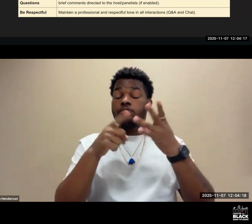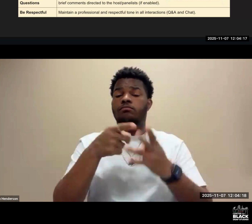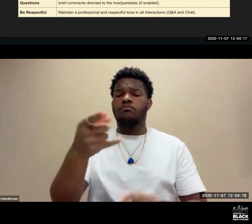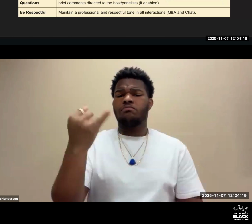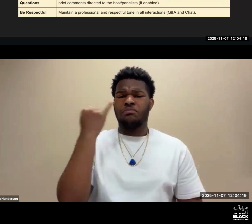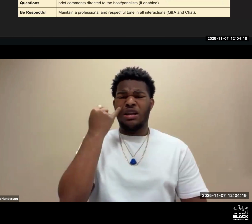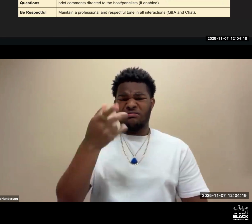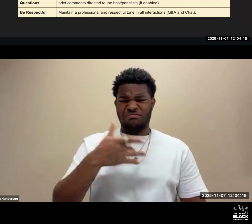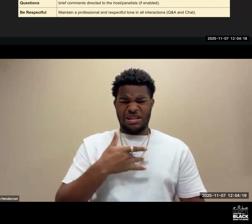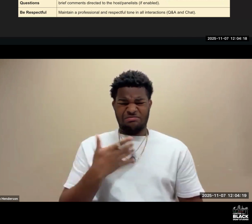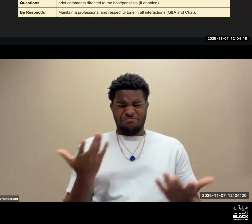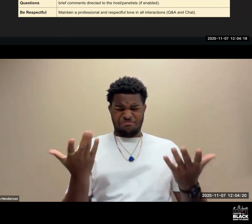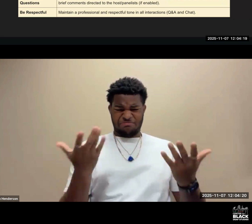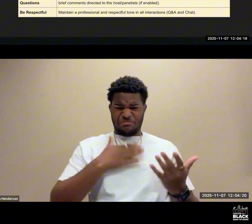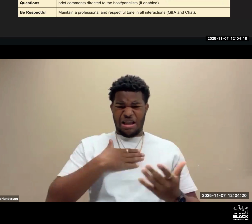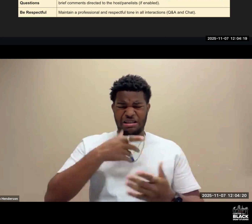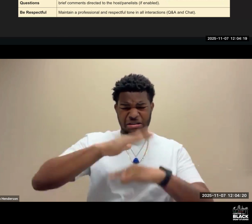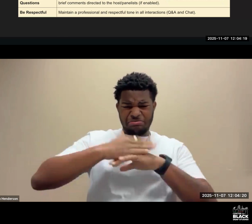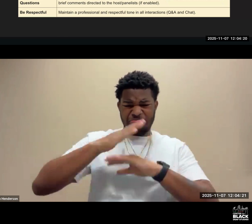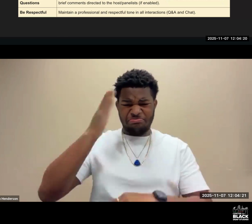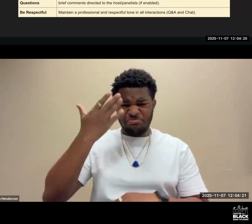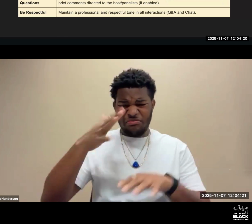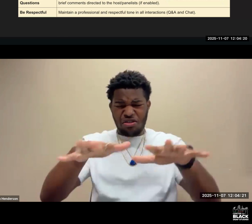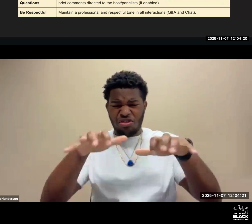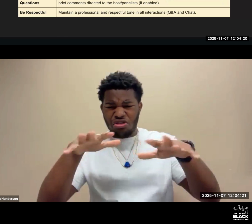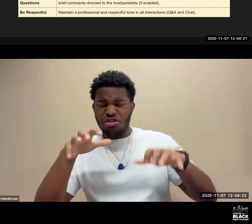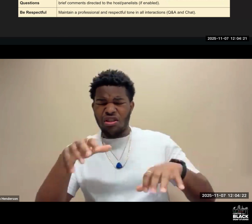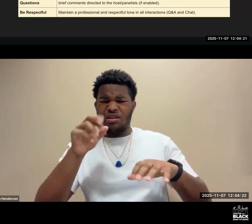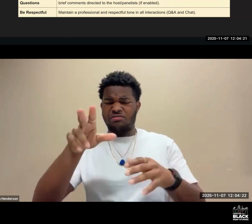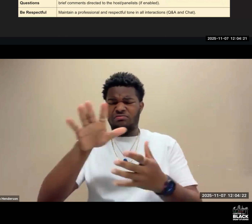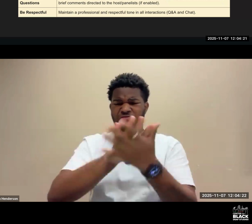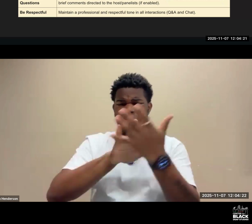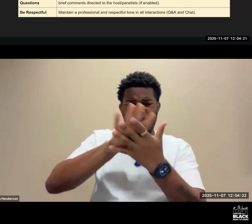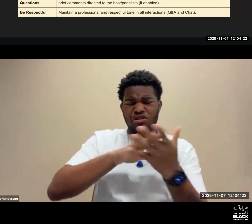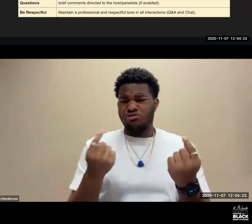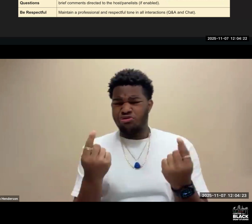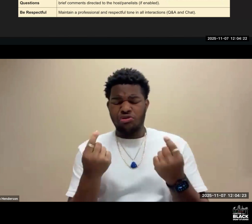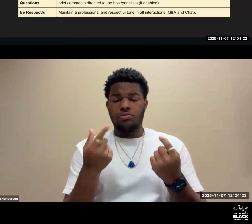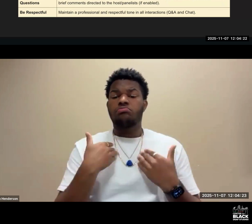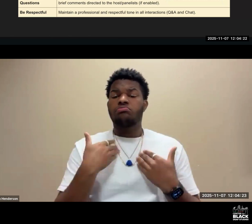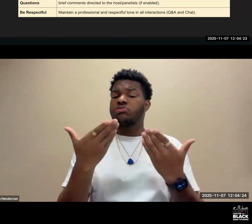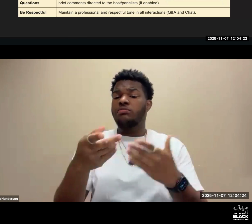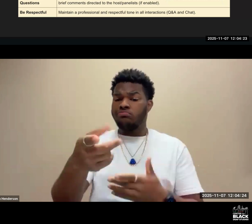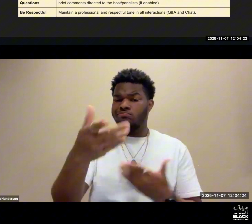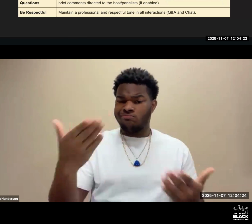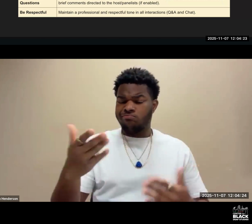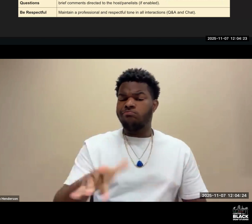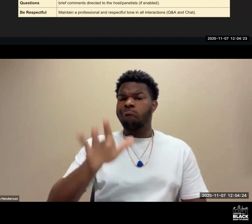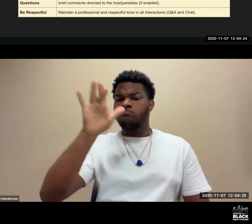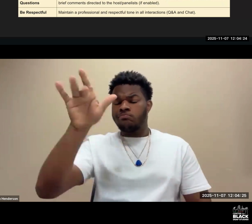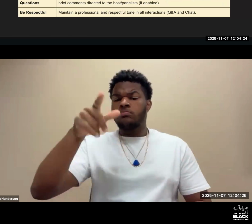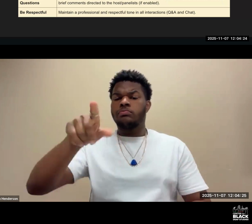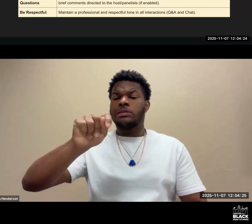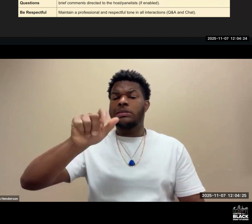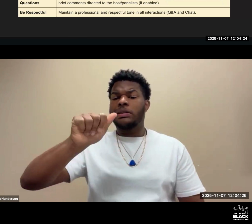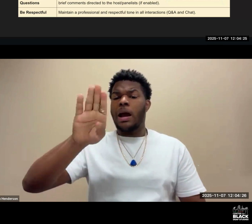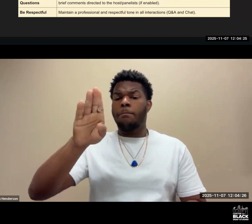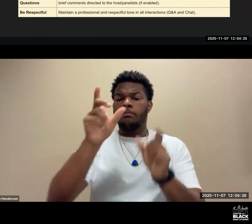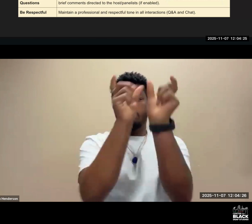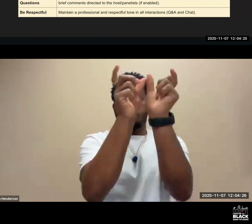off. In order to ensure that you have enough bandwidth and that you can see the video clearly, we suggest that